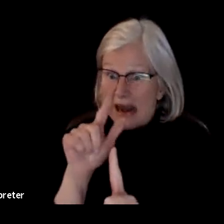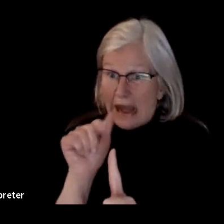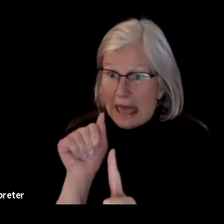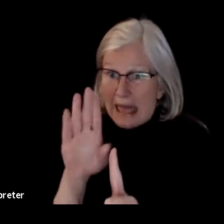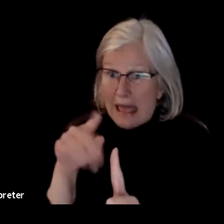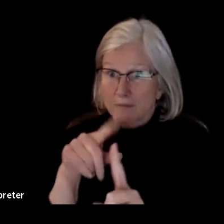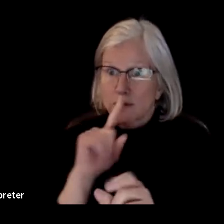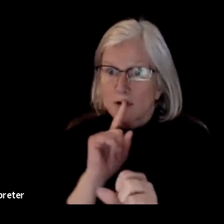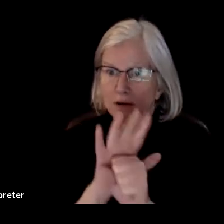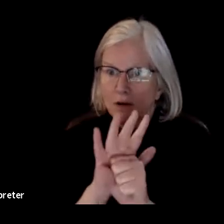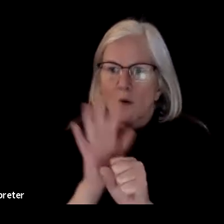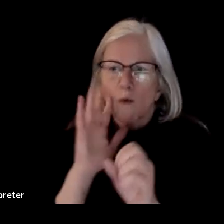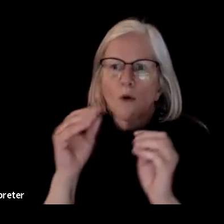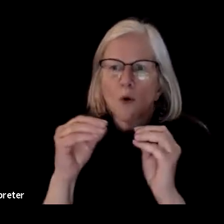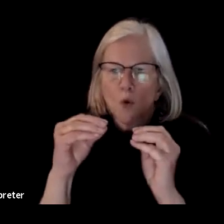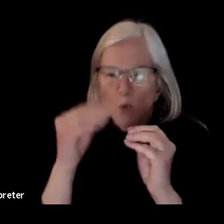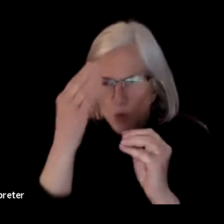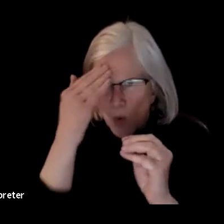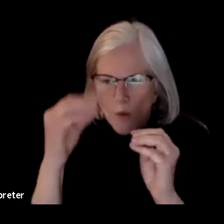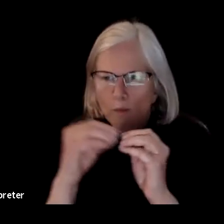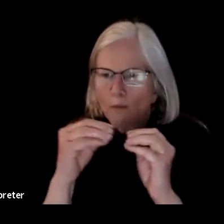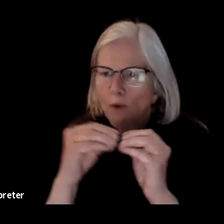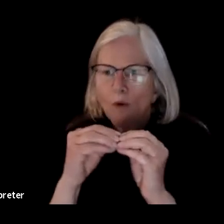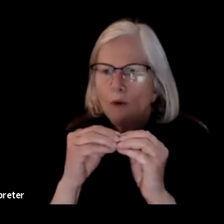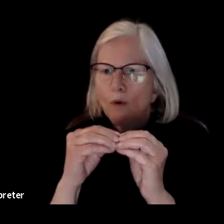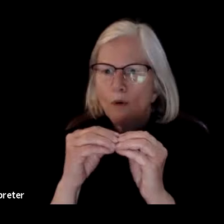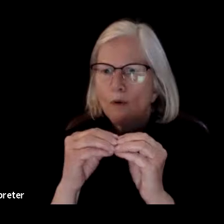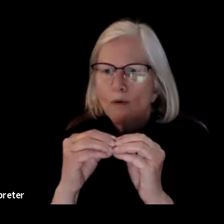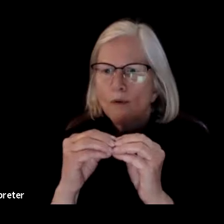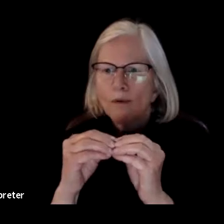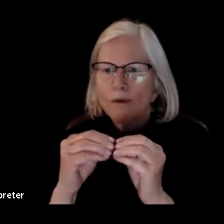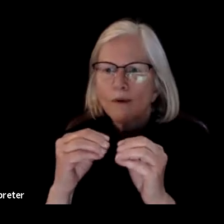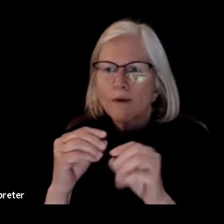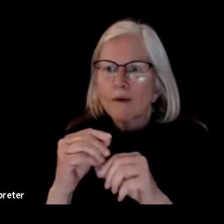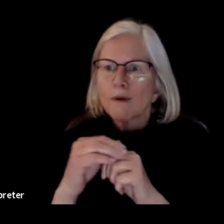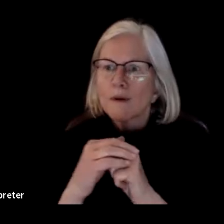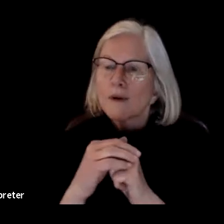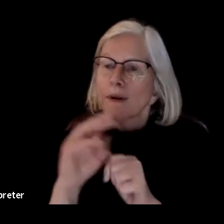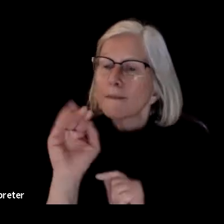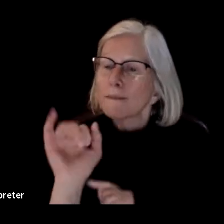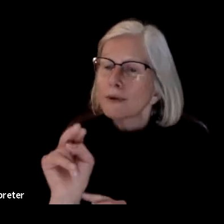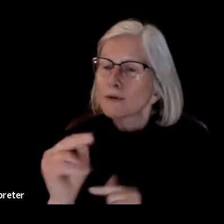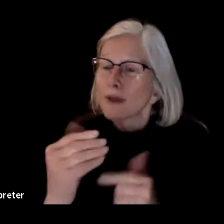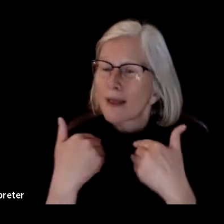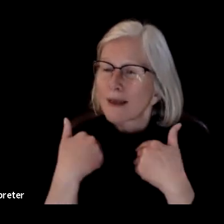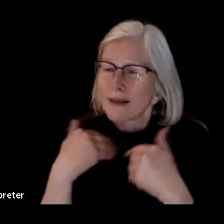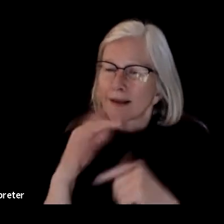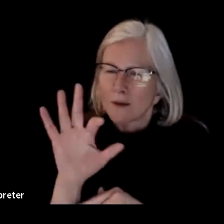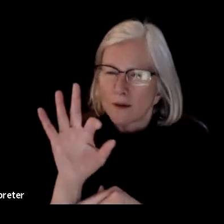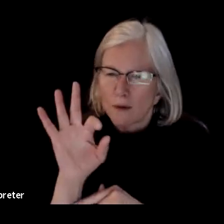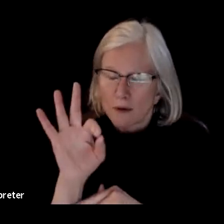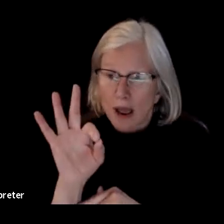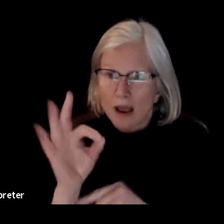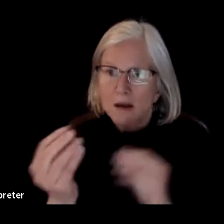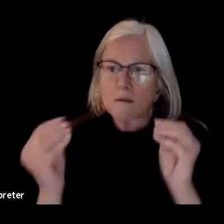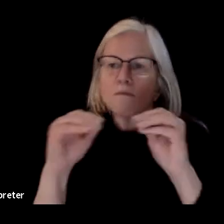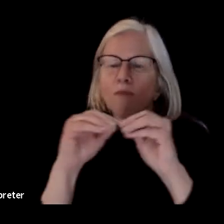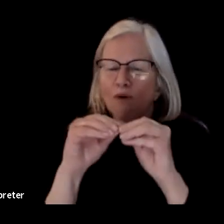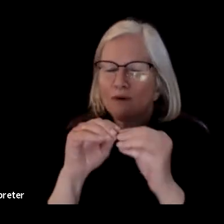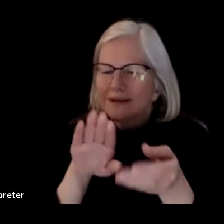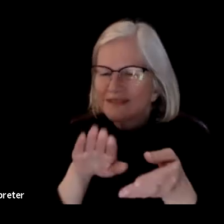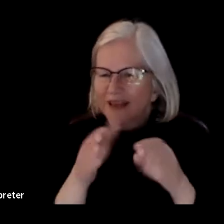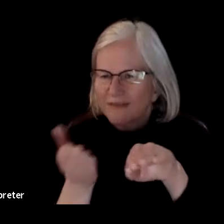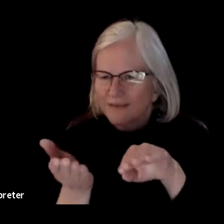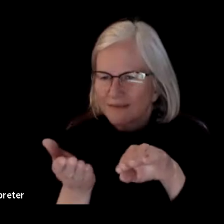that have never been diagnosed. Minnesota had another 9 COVID-19 deaths reported, announced